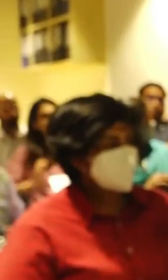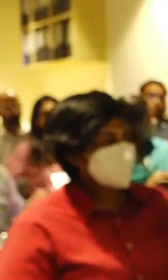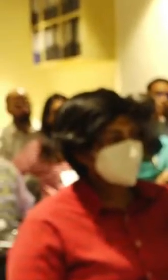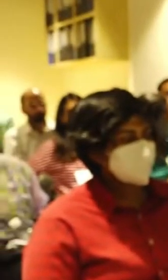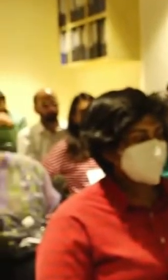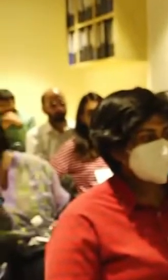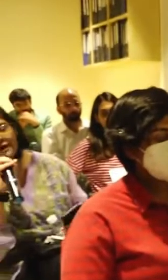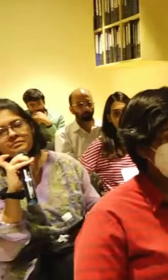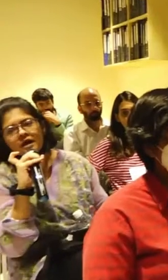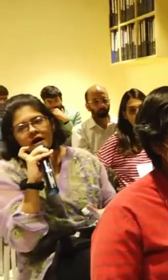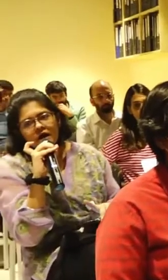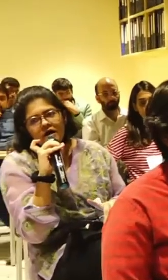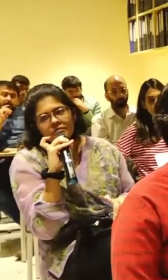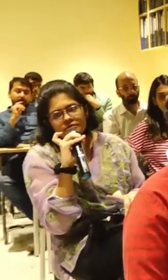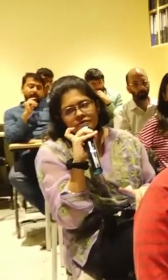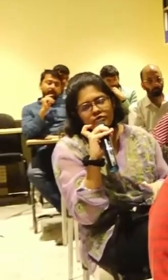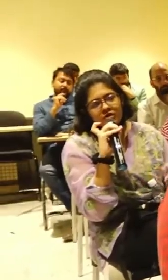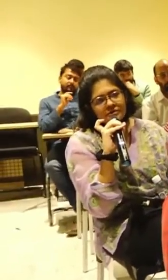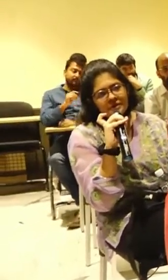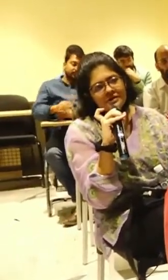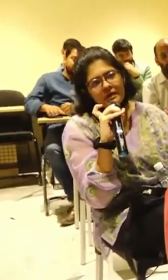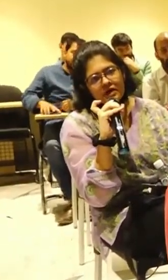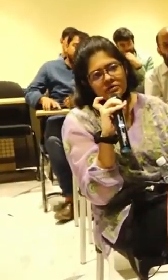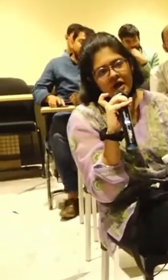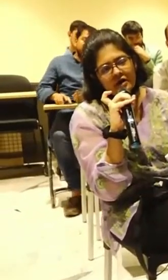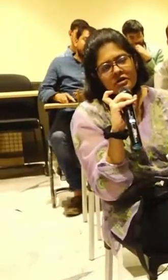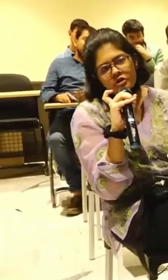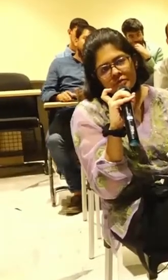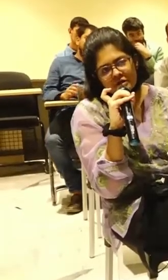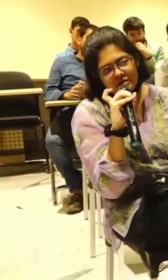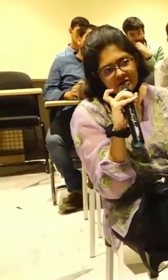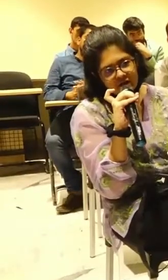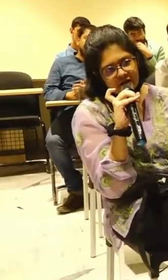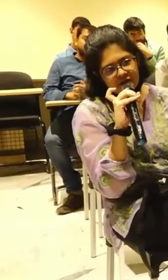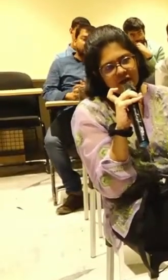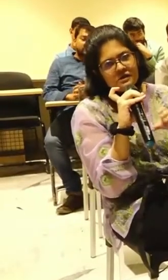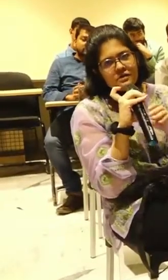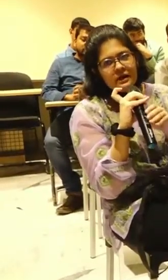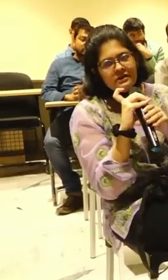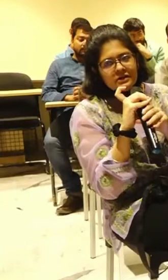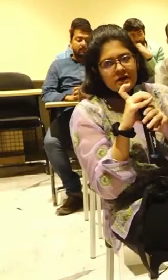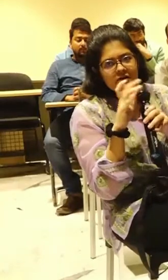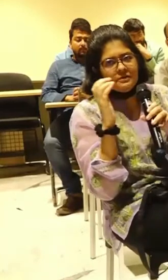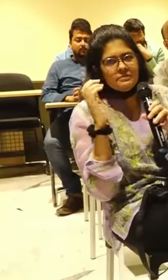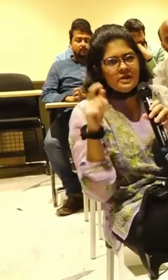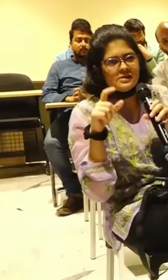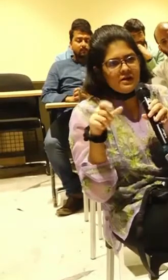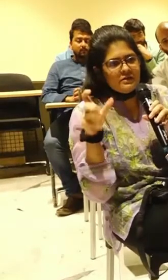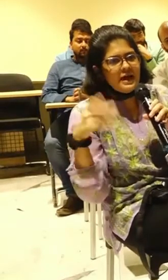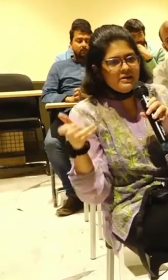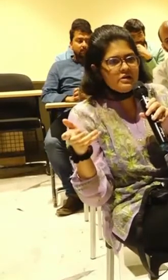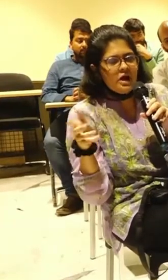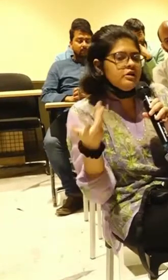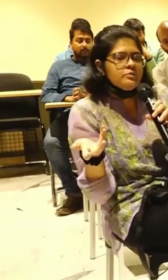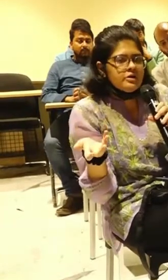Am I audible? Yeah. Yeah. You talked a bit about unenumerated rights. So I think there is